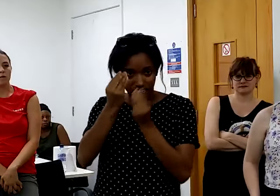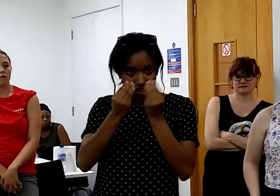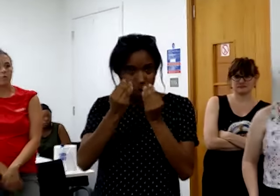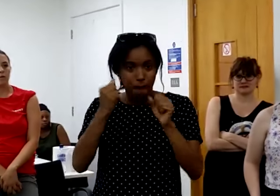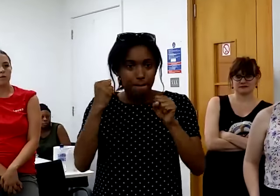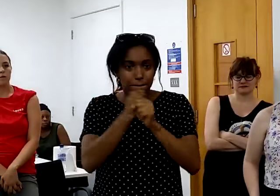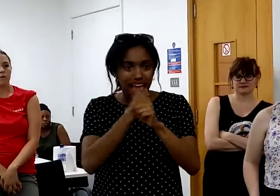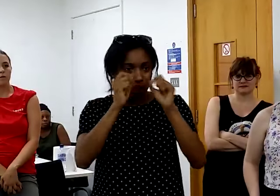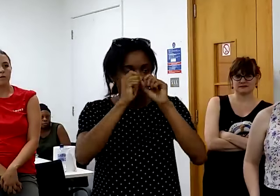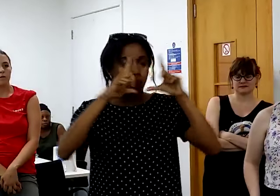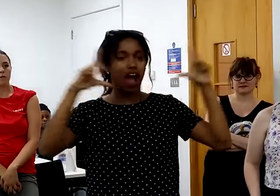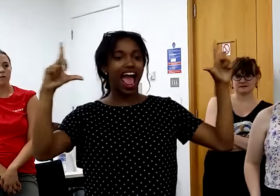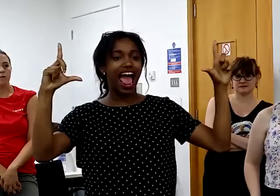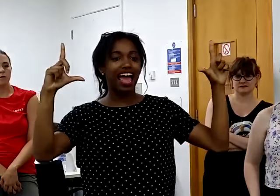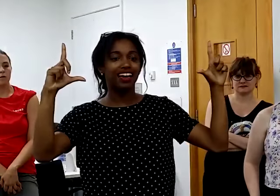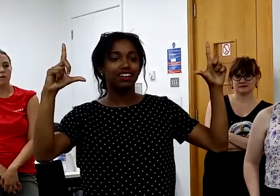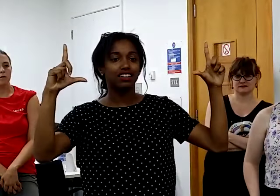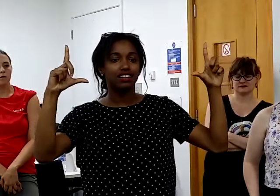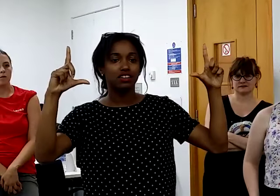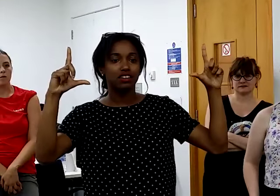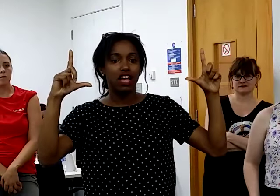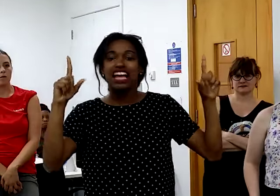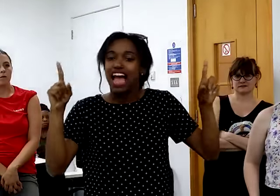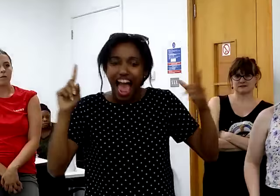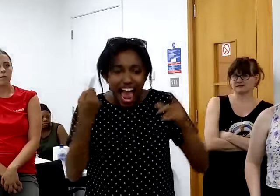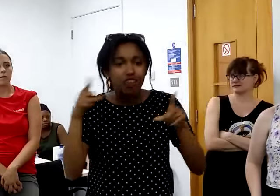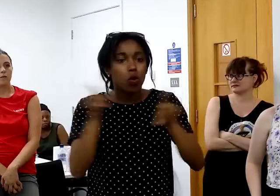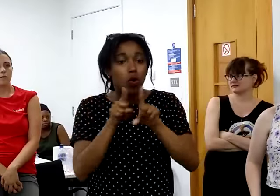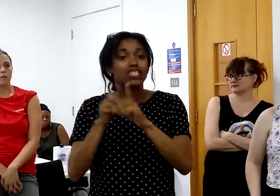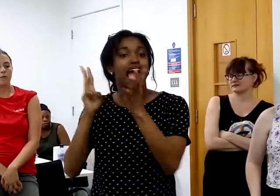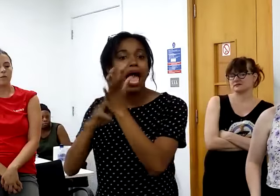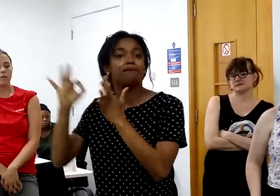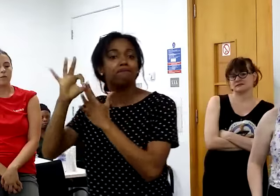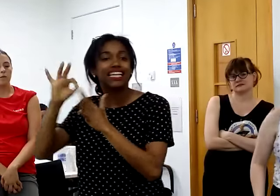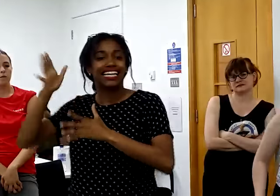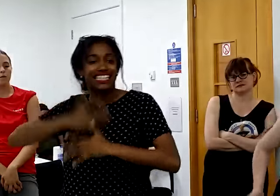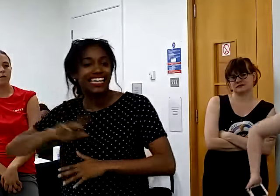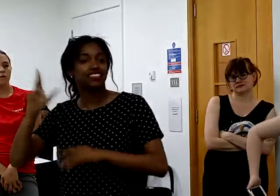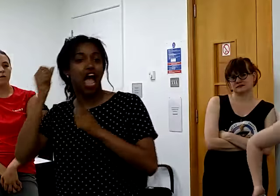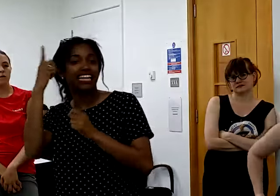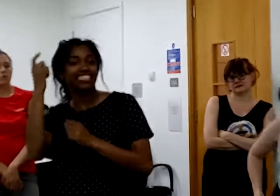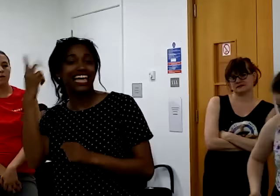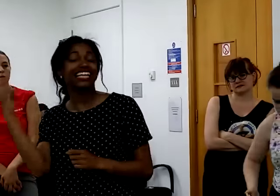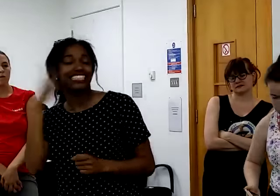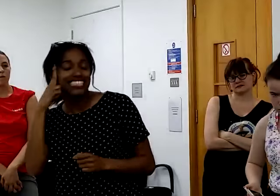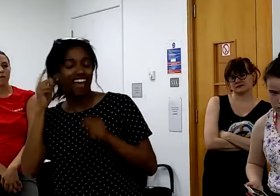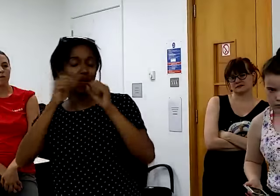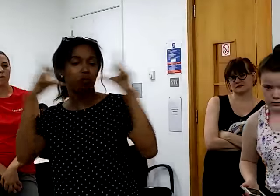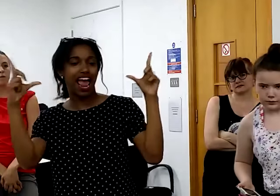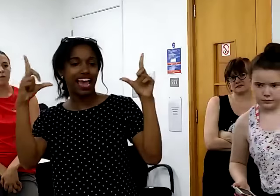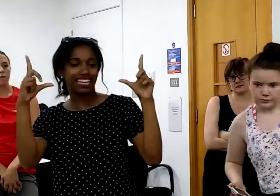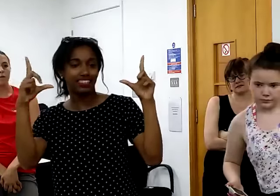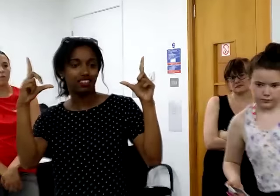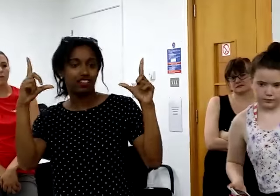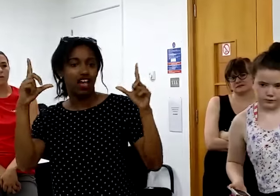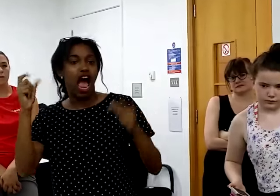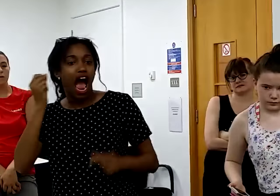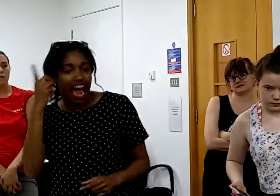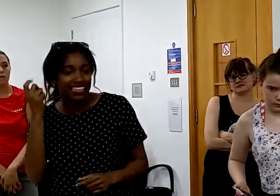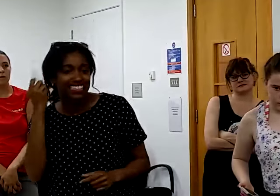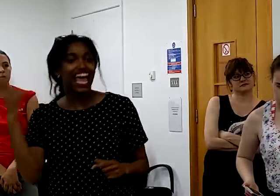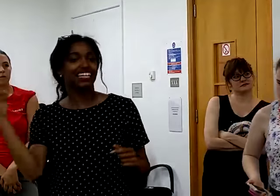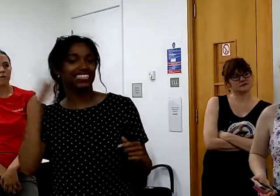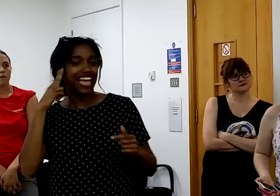You know, we want MPs to stand there to make sure that information is accessible, whether it's interpreted or it's in a format that deaf people